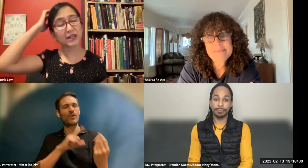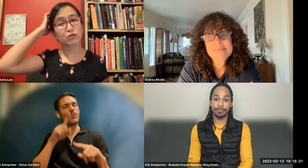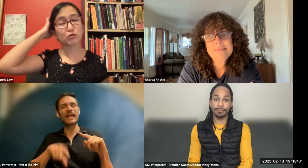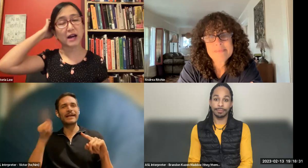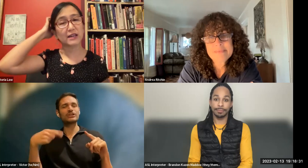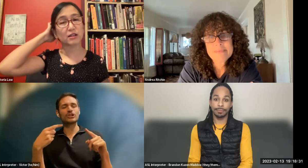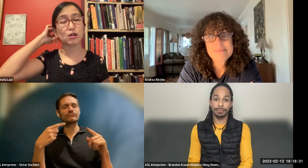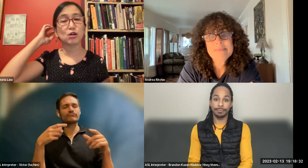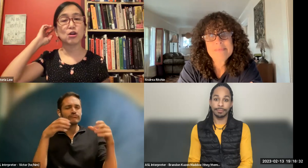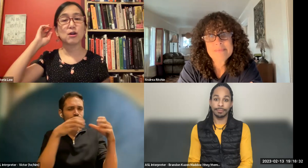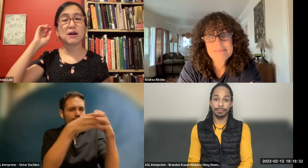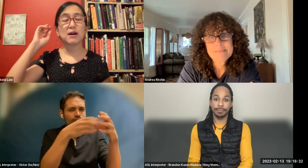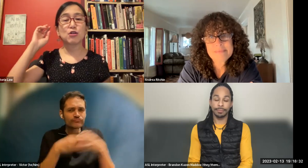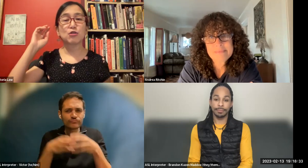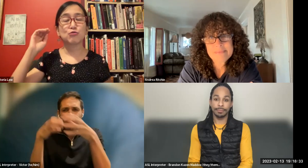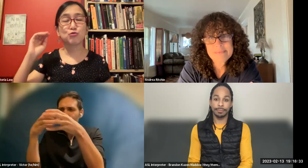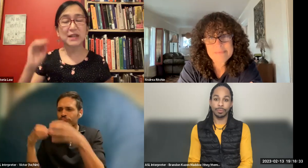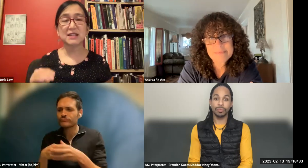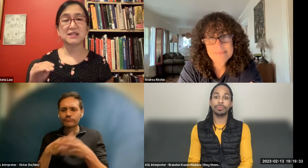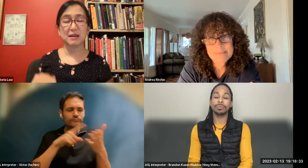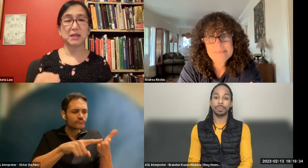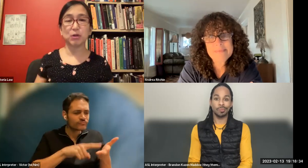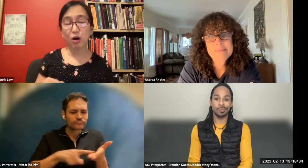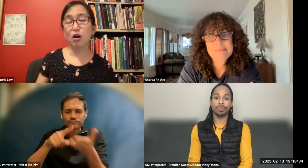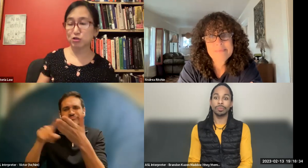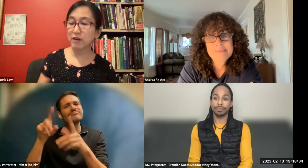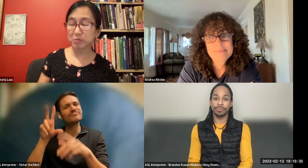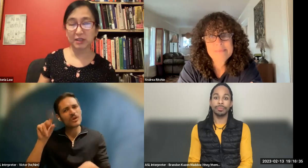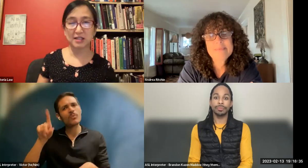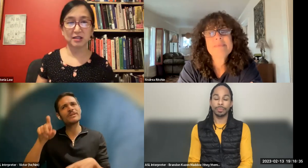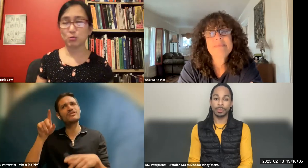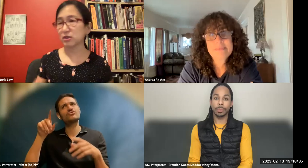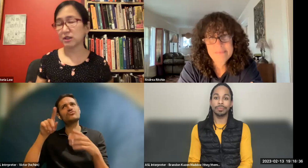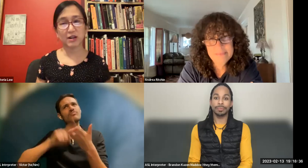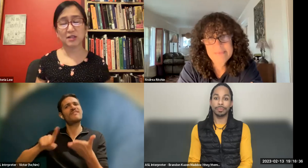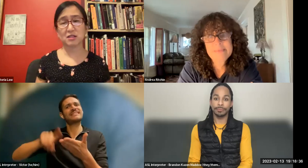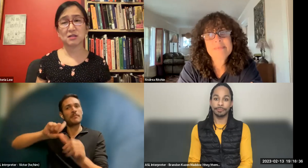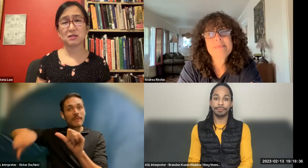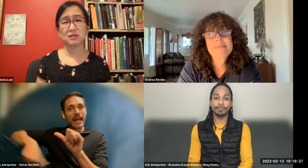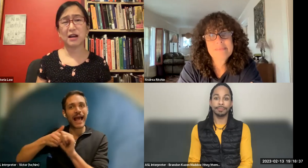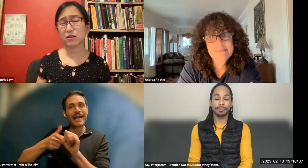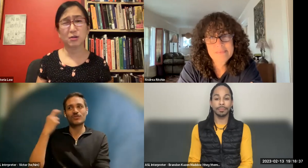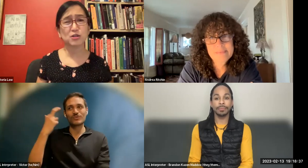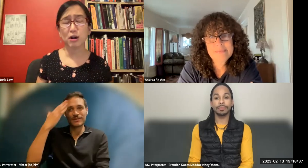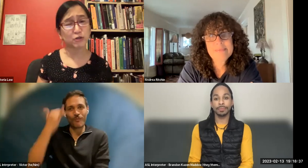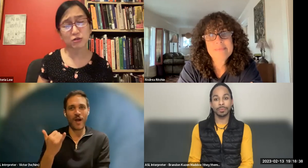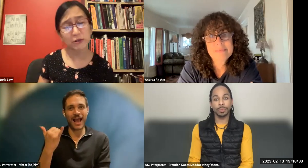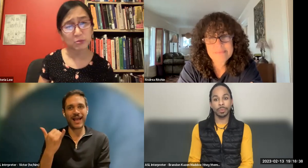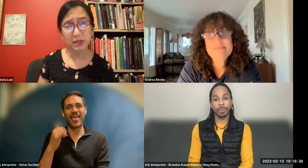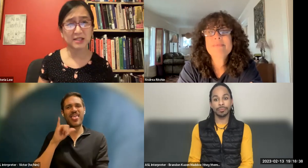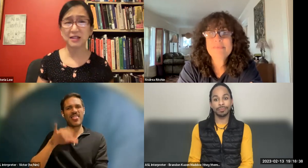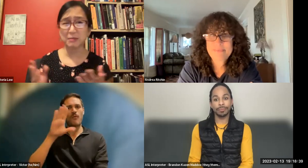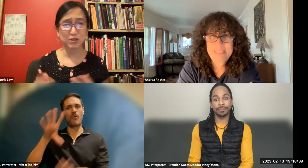all of the underlying reasons that people are soft policed, will give us, I don't know,